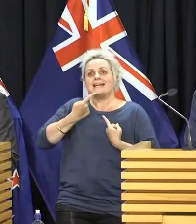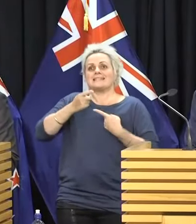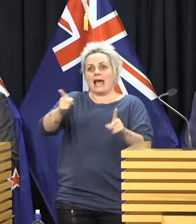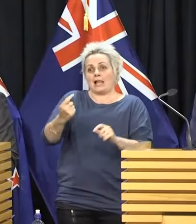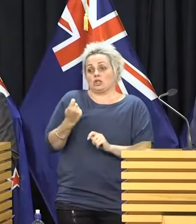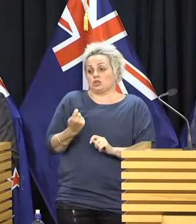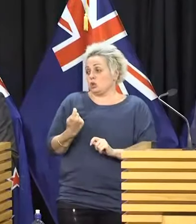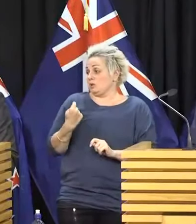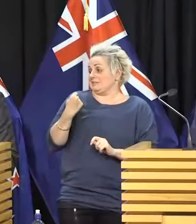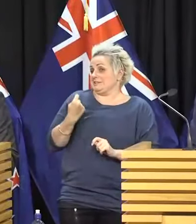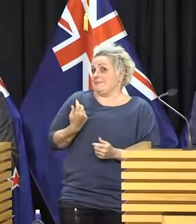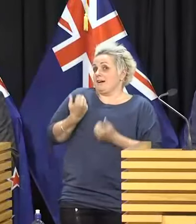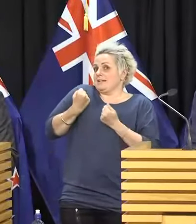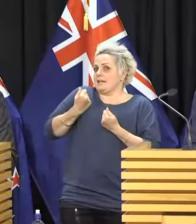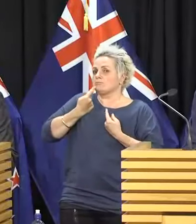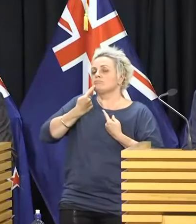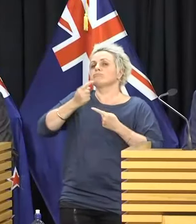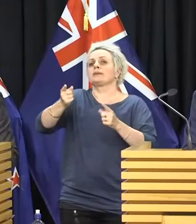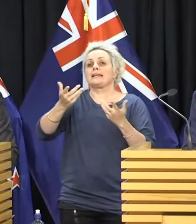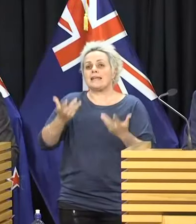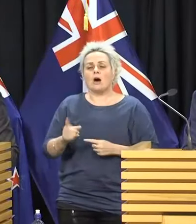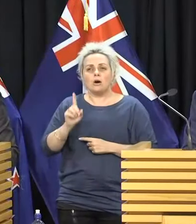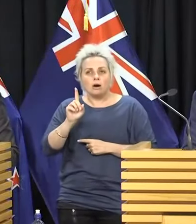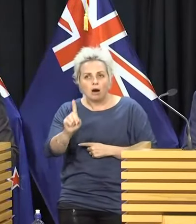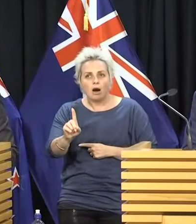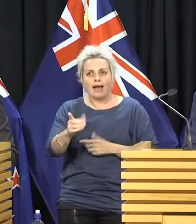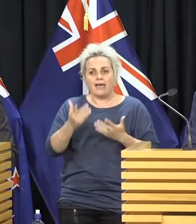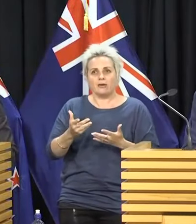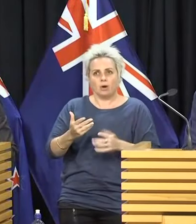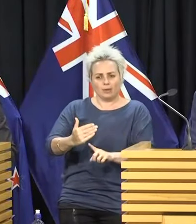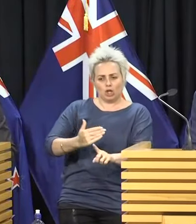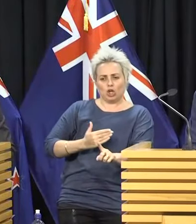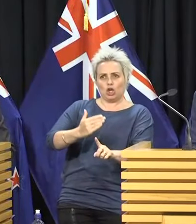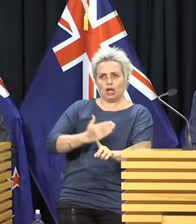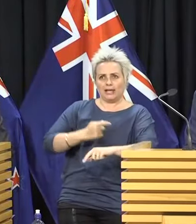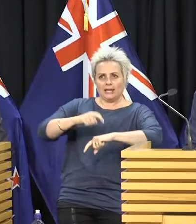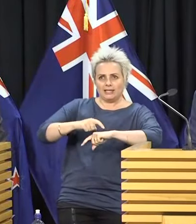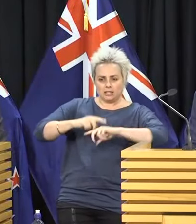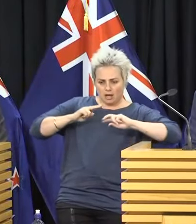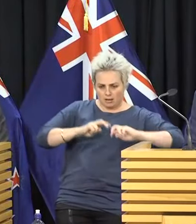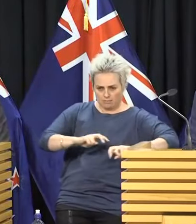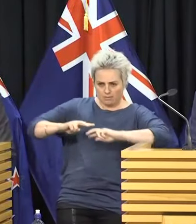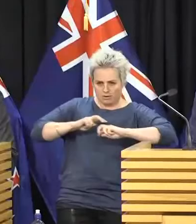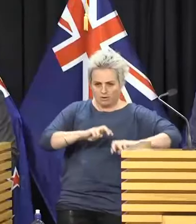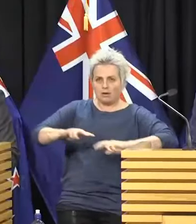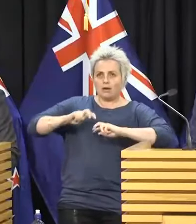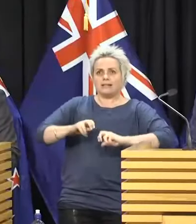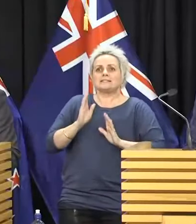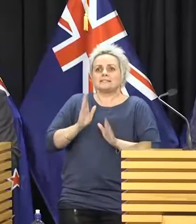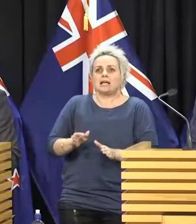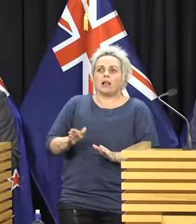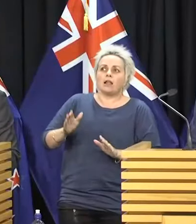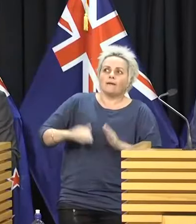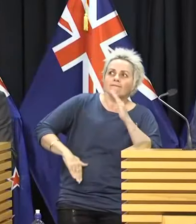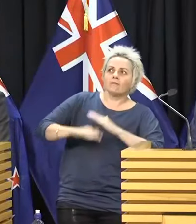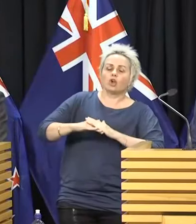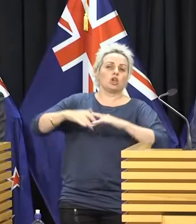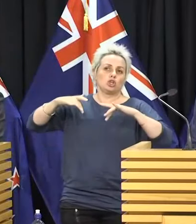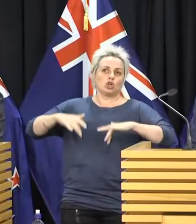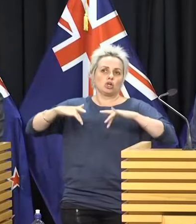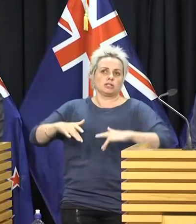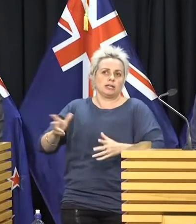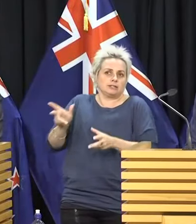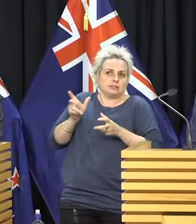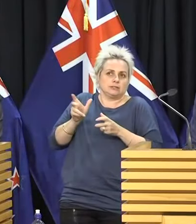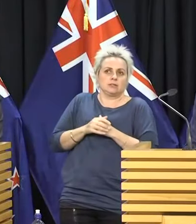possible after we've found out. But I want to stress that we're in the early days of information coming through. Many of the questions that